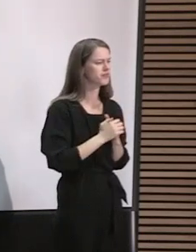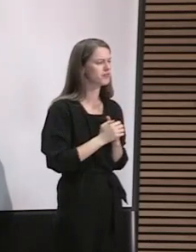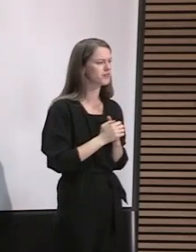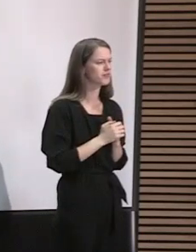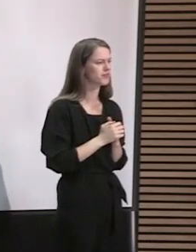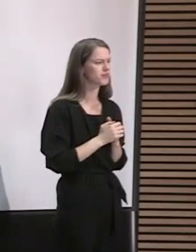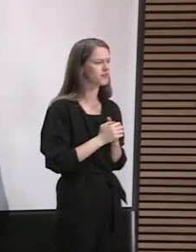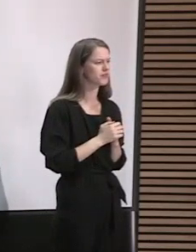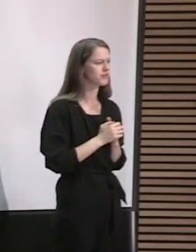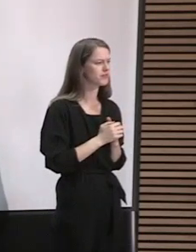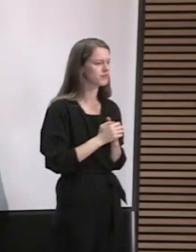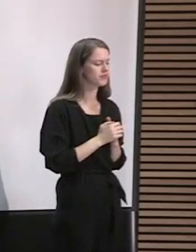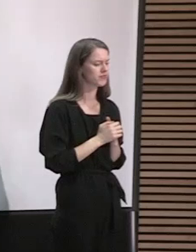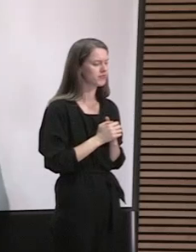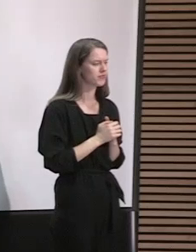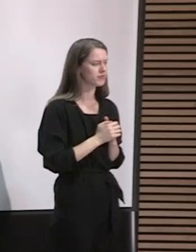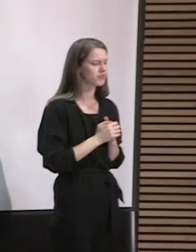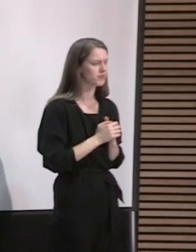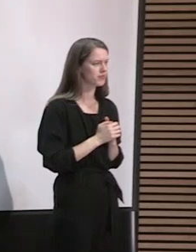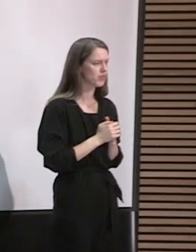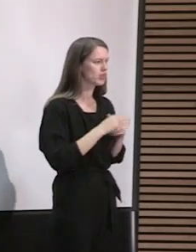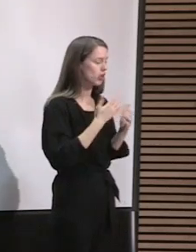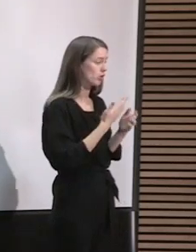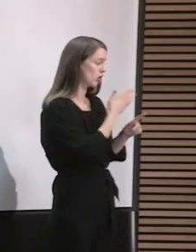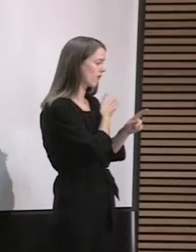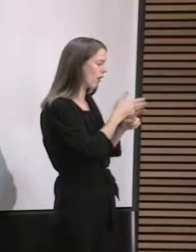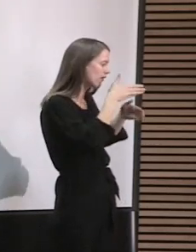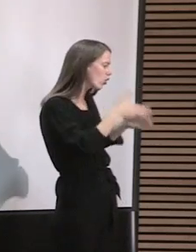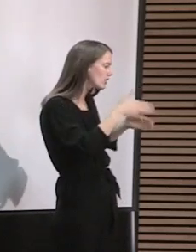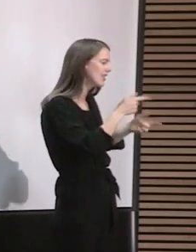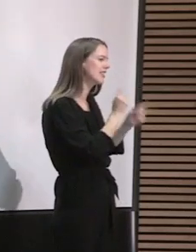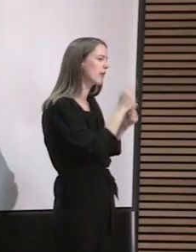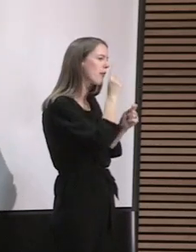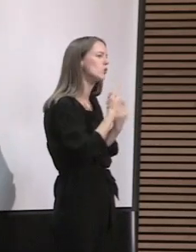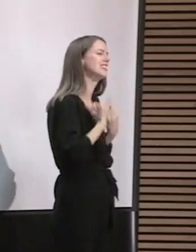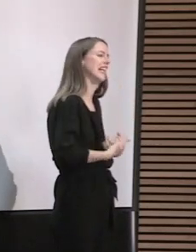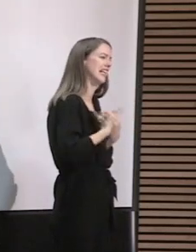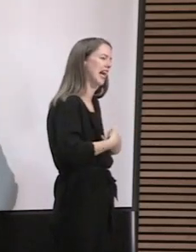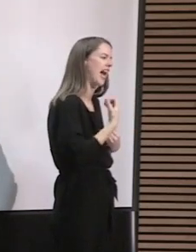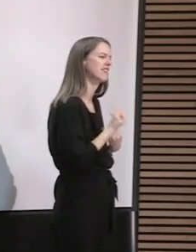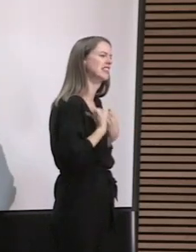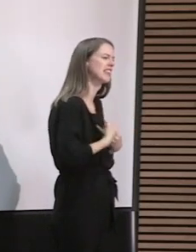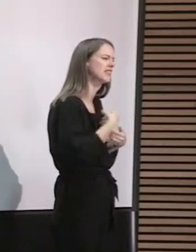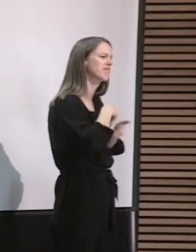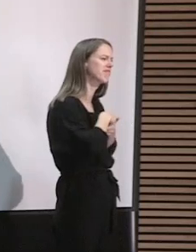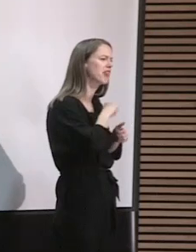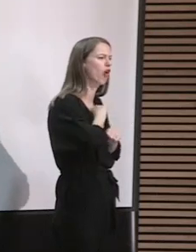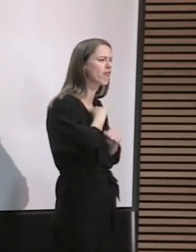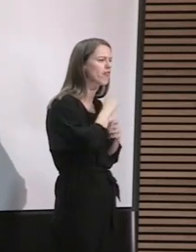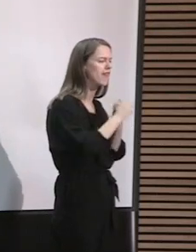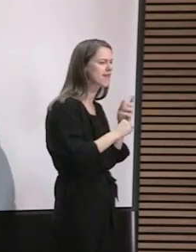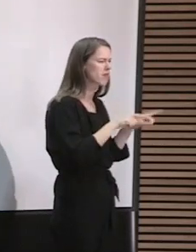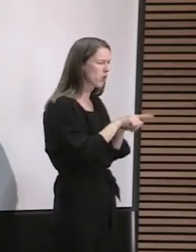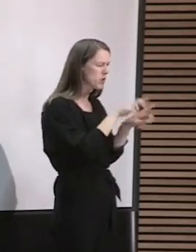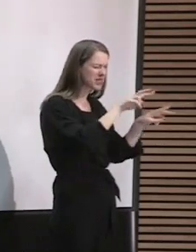focused the testing very much on symptomatic people. And we also know that this winter we've got a much lower prevalence of